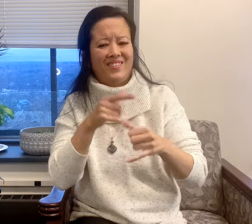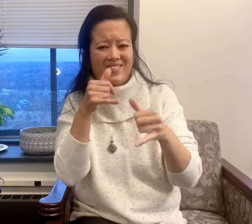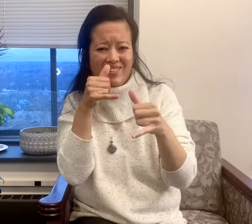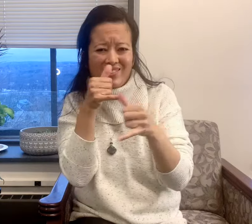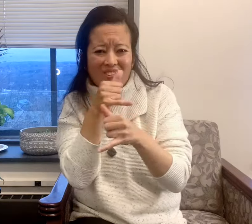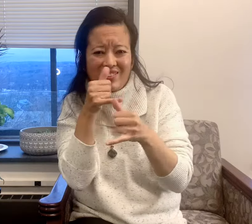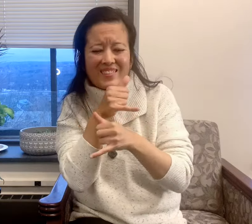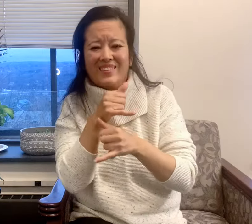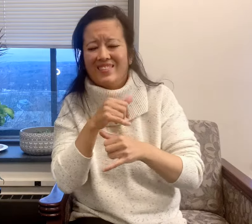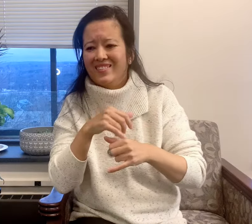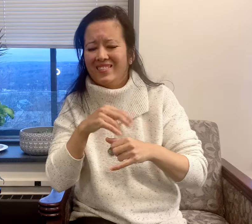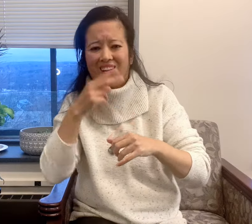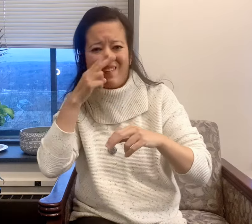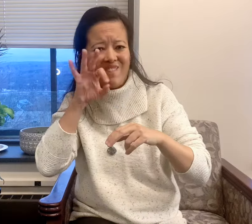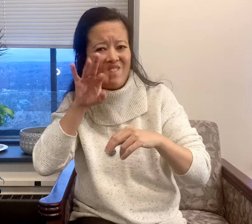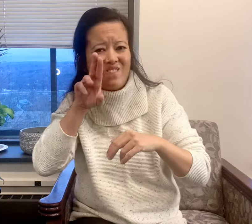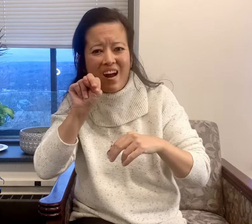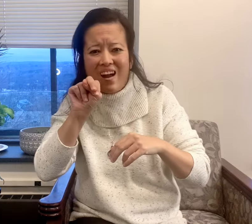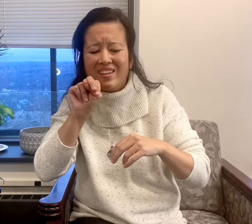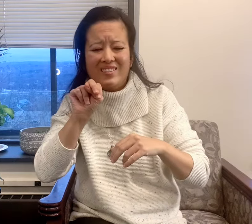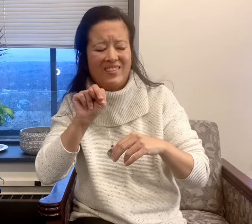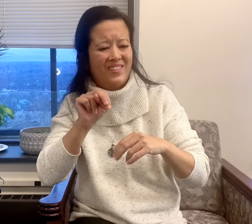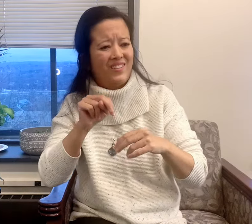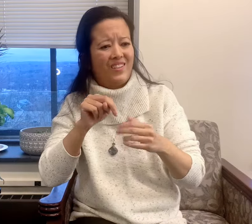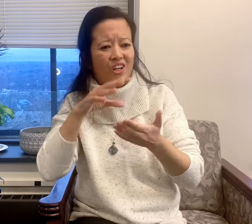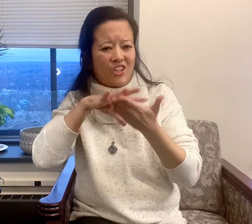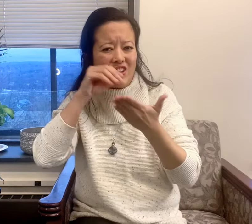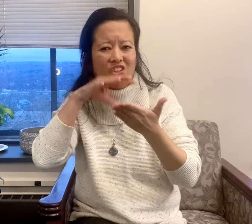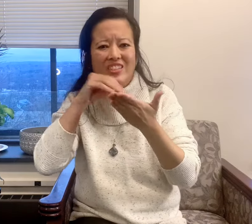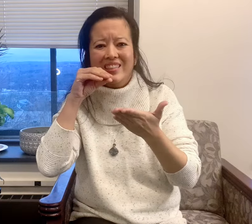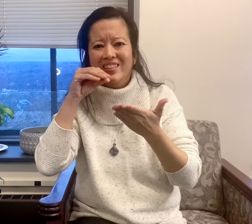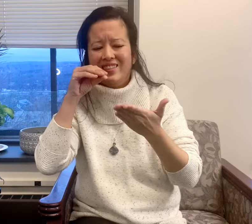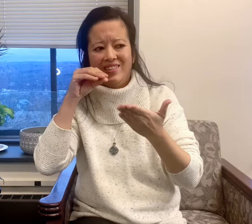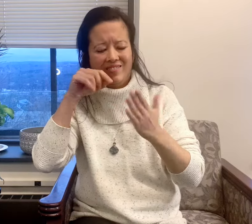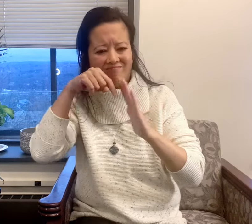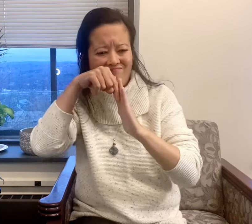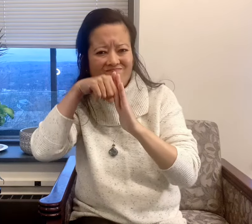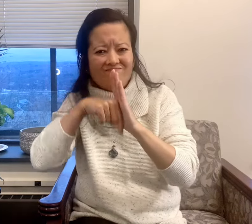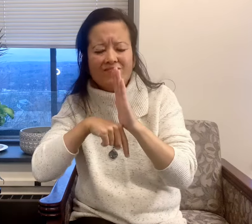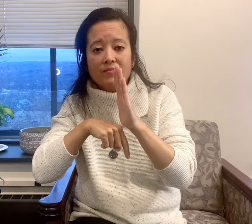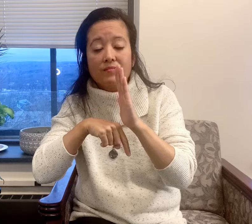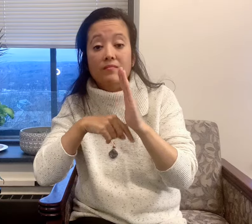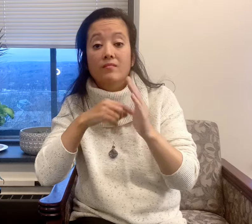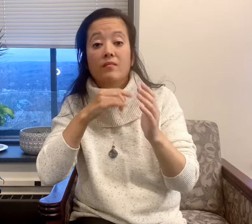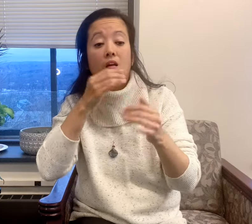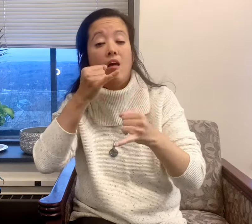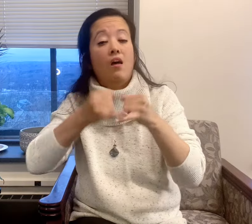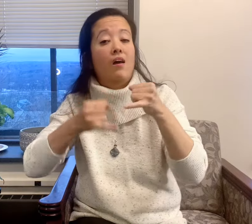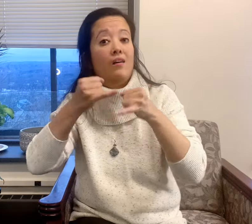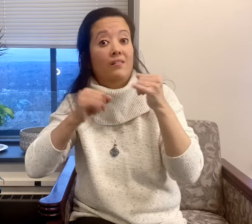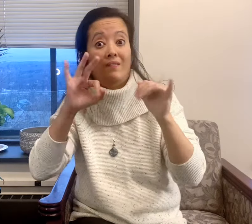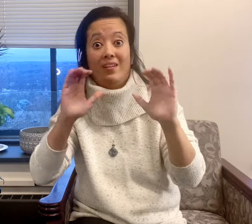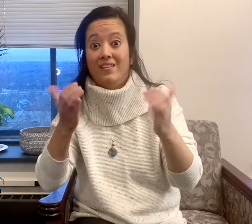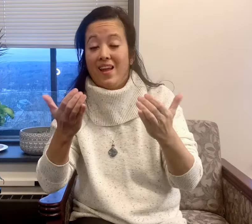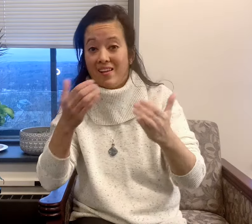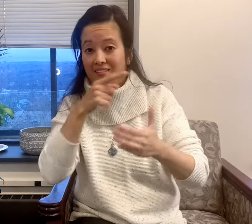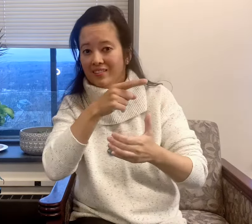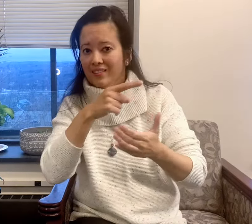language so quickly. It is just so fun to watch as the students learn more. And